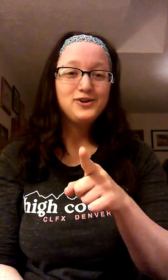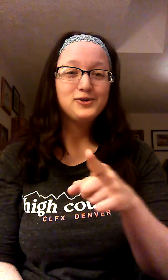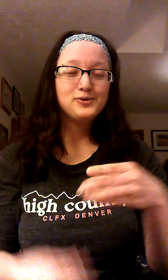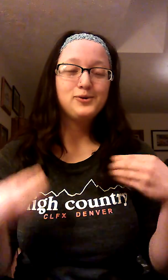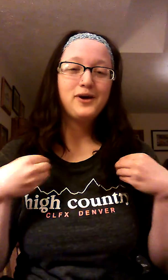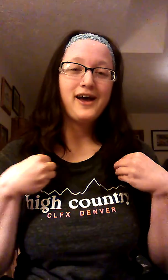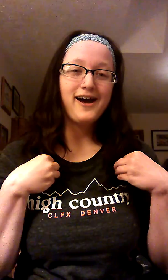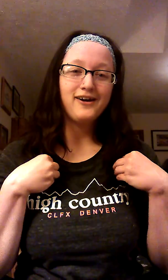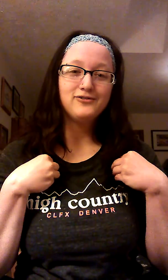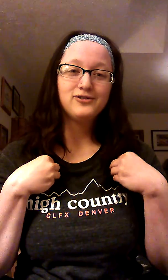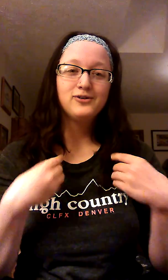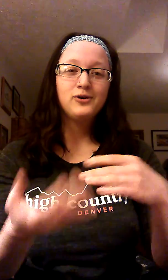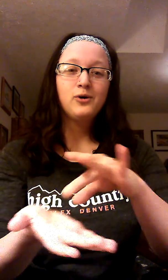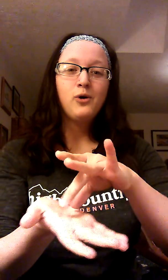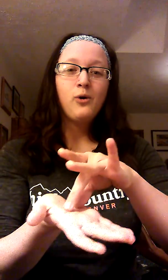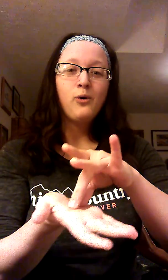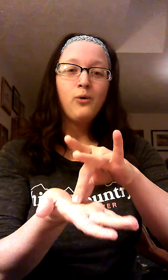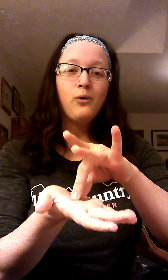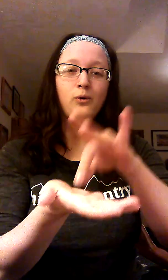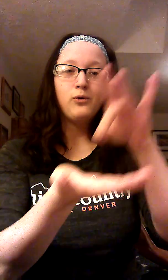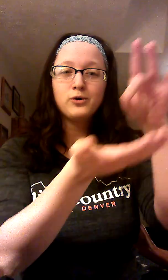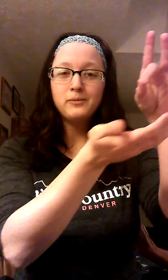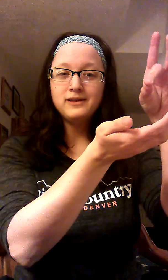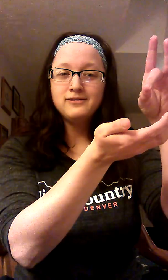You have ornaments.